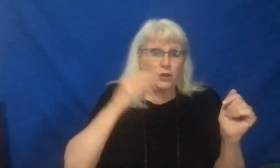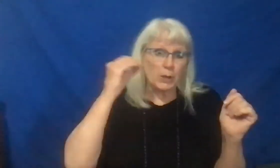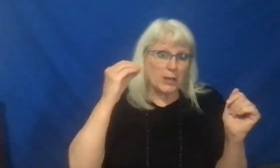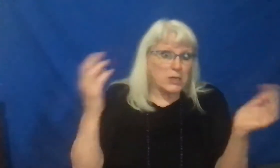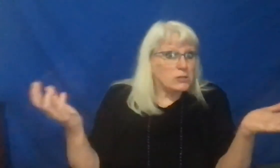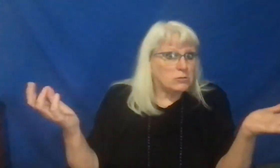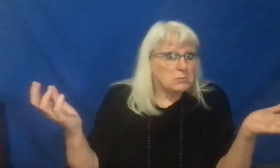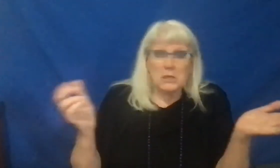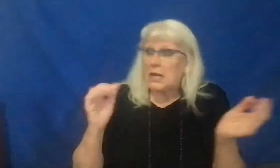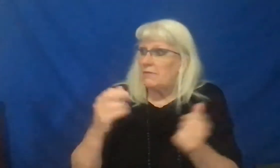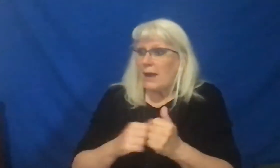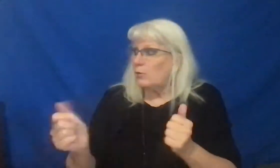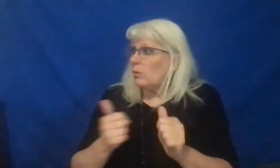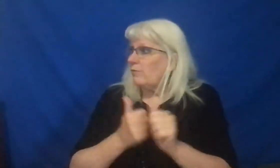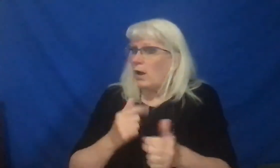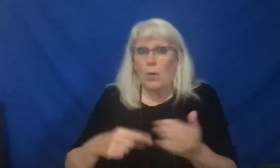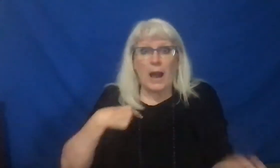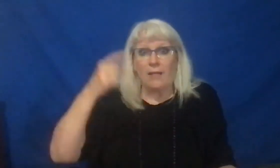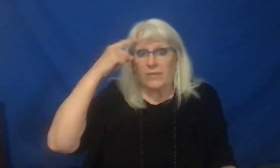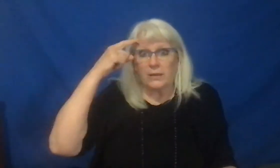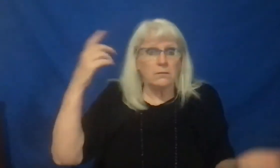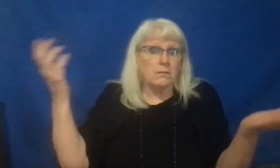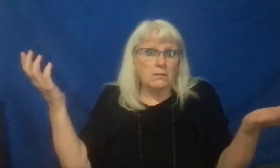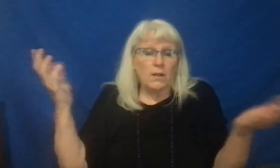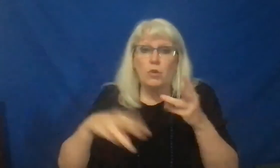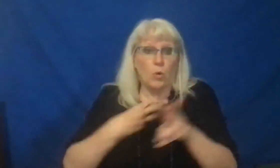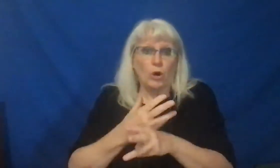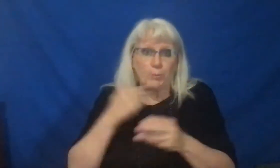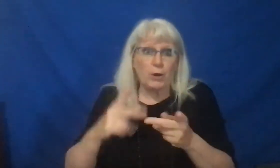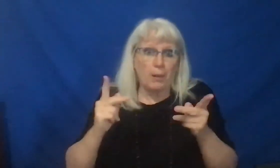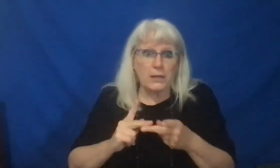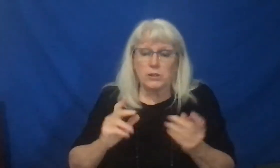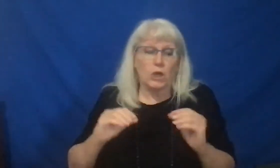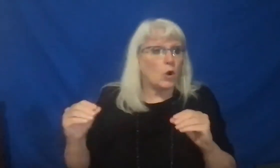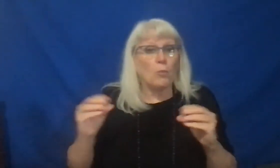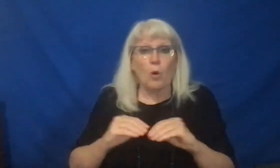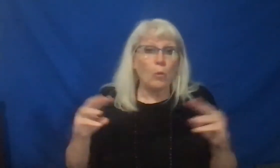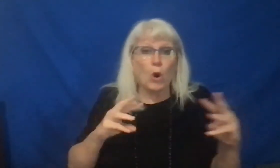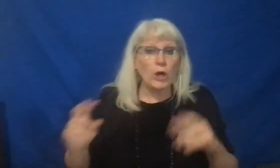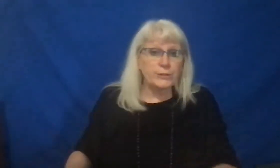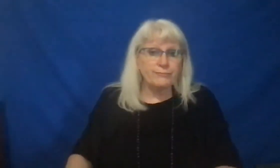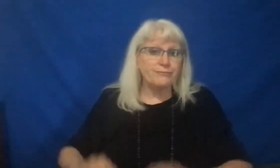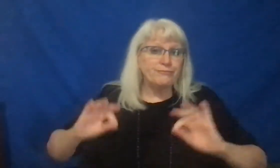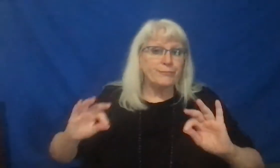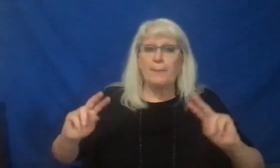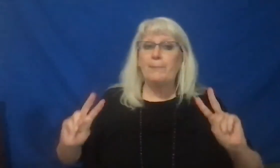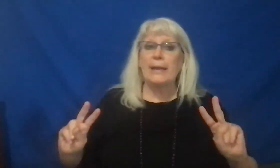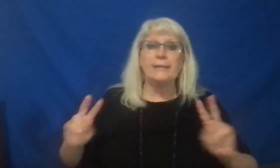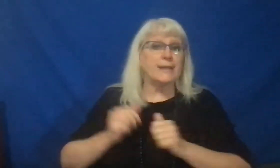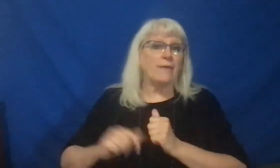everyone did what I did about the world, there would be no wars. I mean, it would be great, right? And especially in Alcoholics Anonymous,